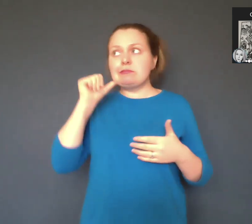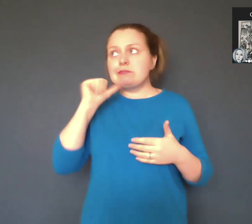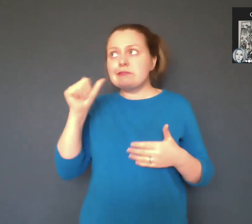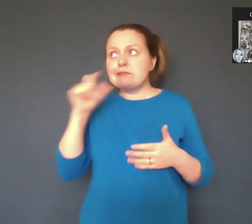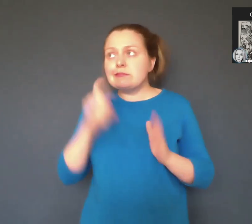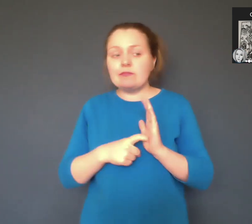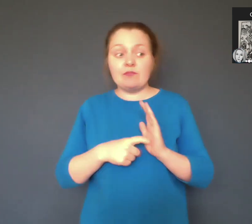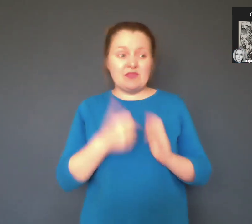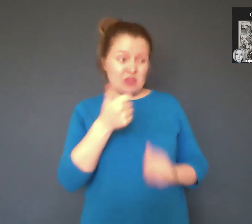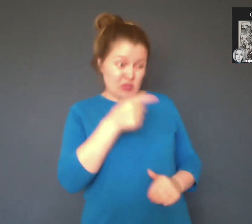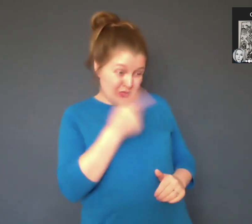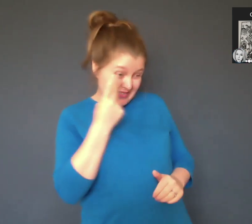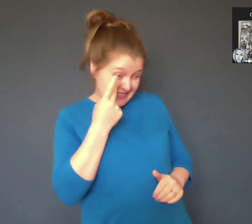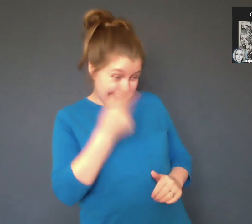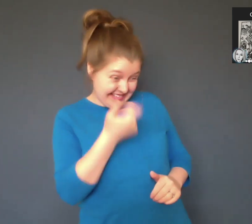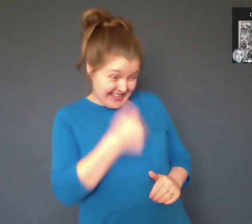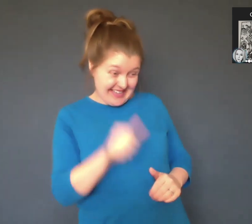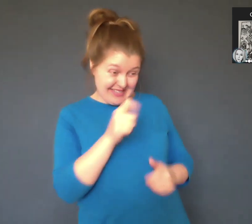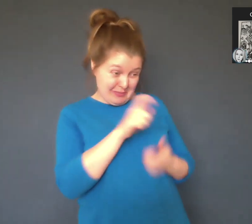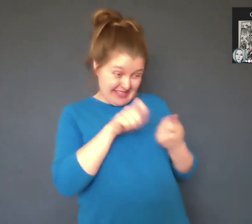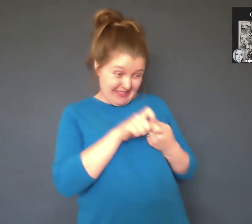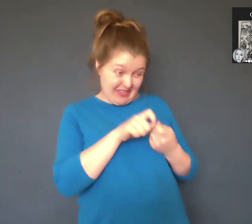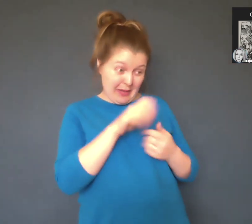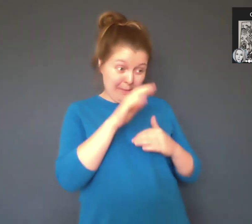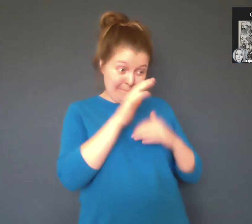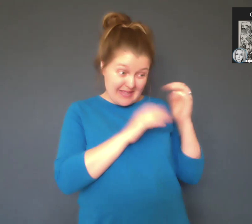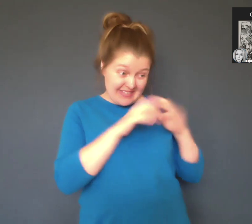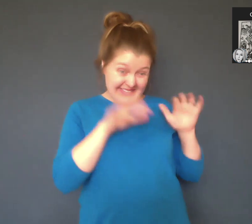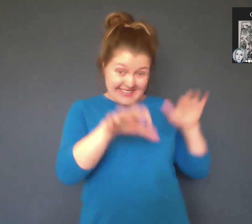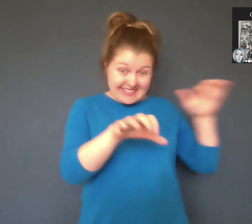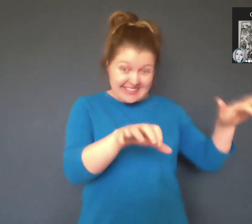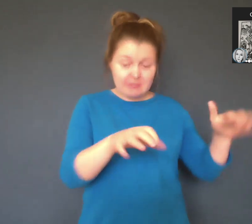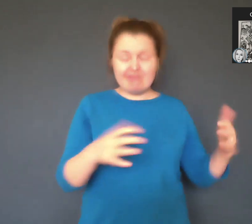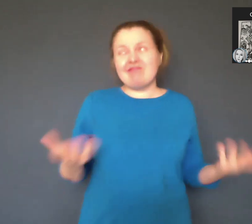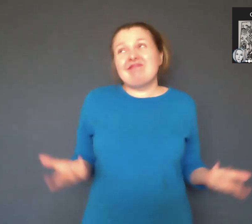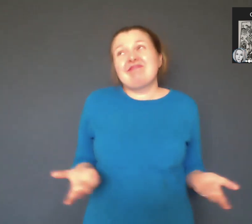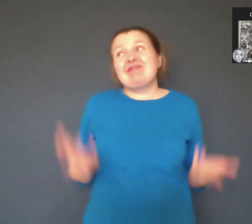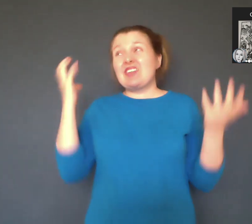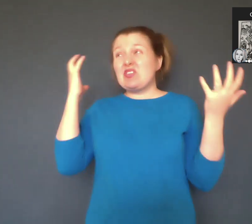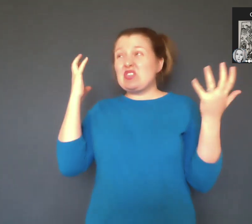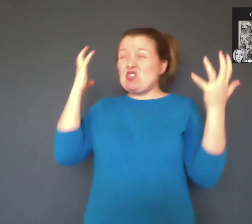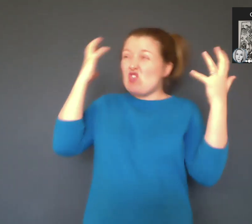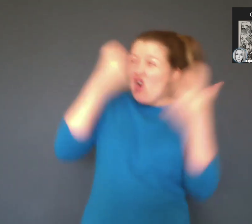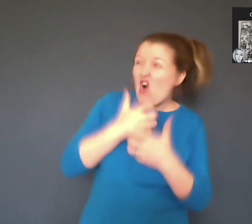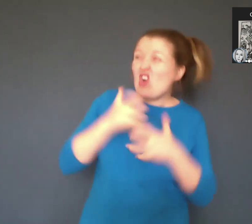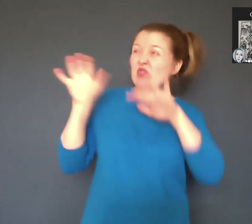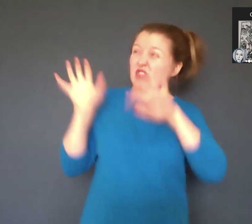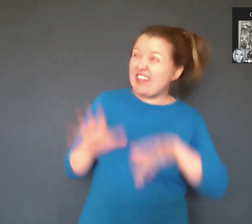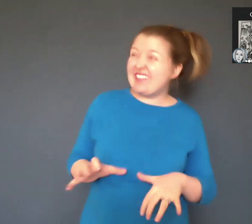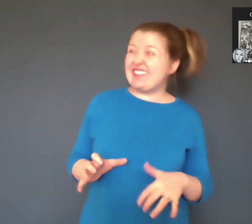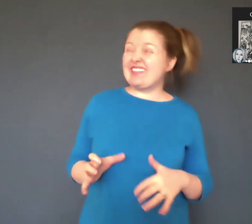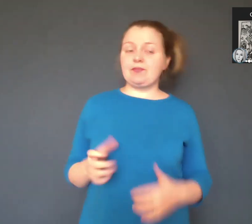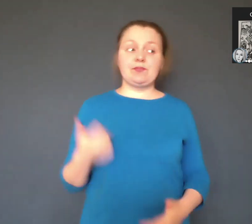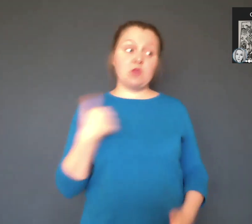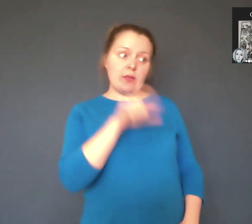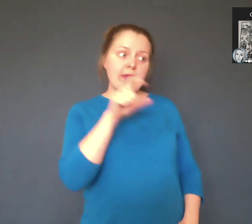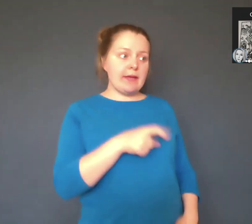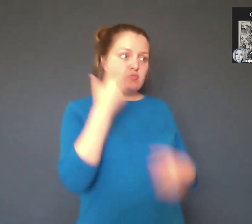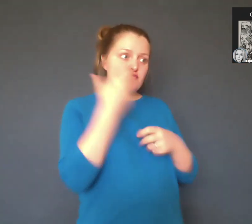luck." "We'll find it," Harvey said, "even if it takes all week." It was easier said than done. More than 3 decades had